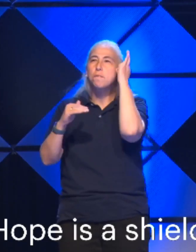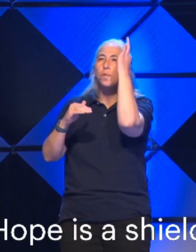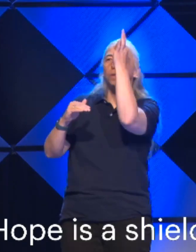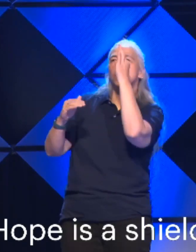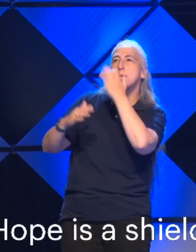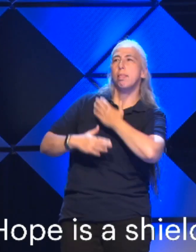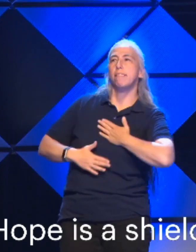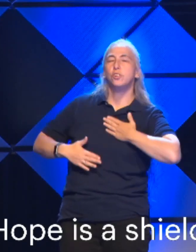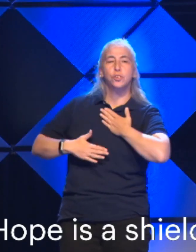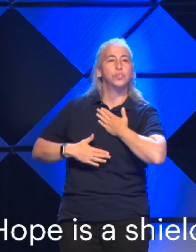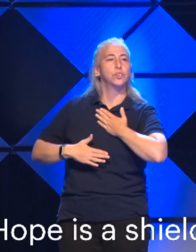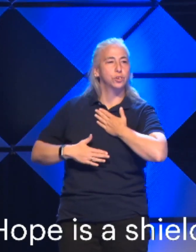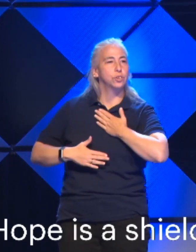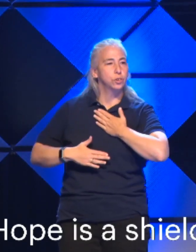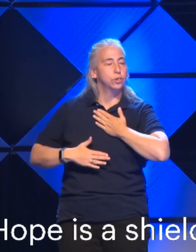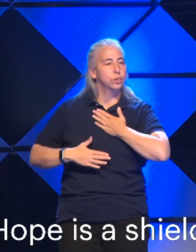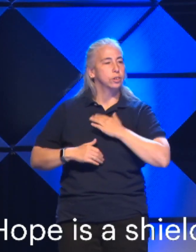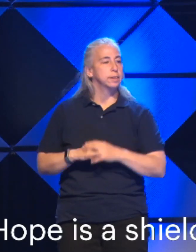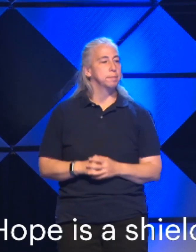future.